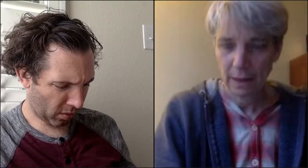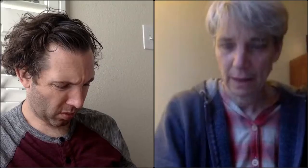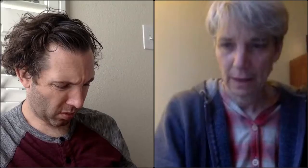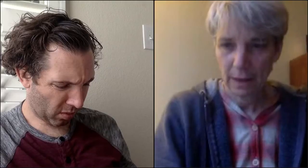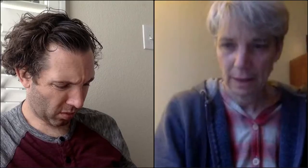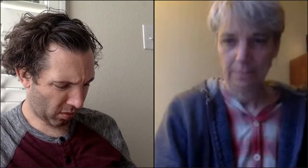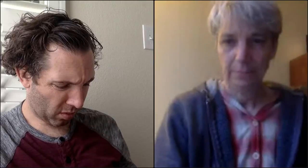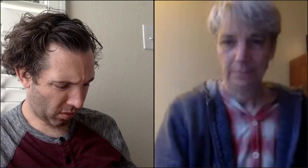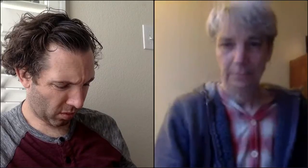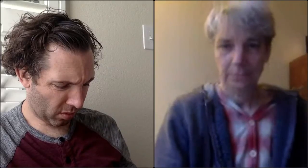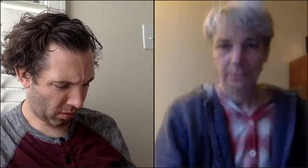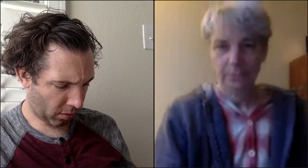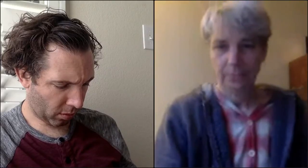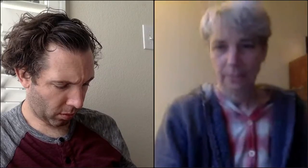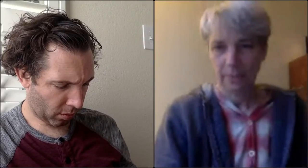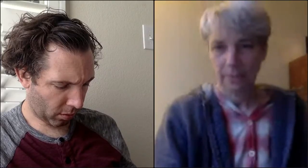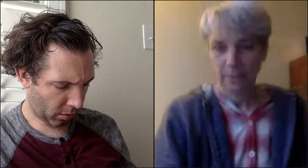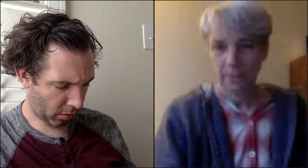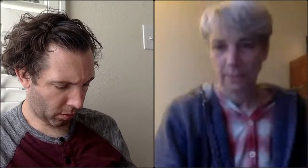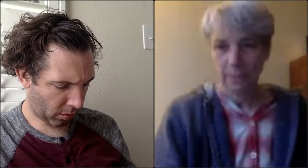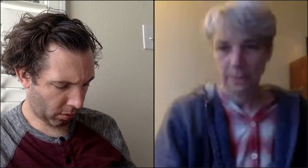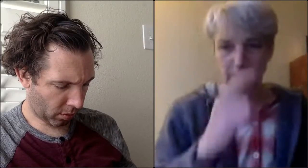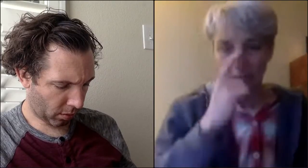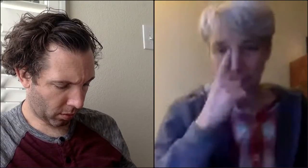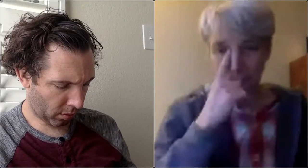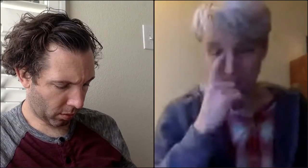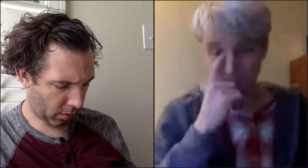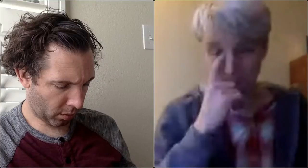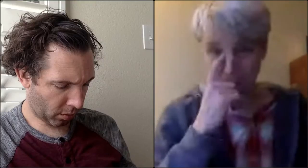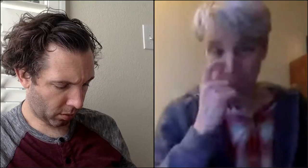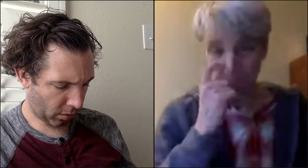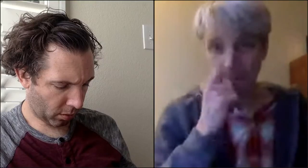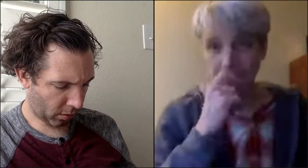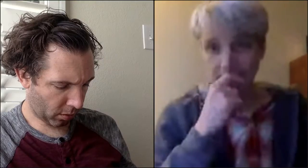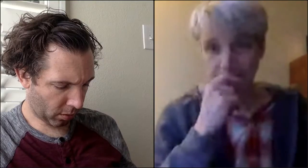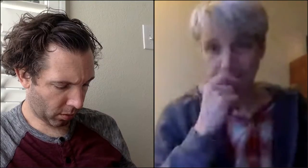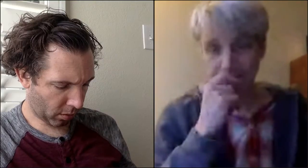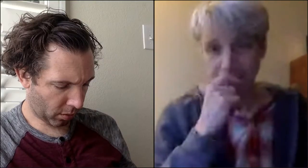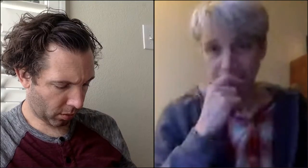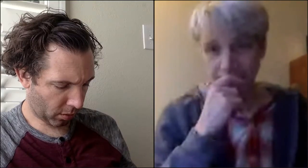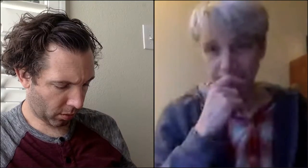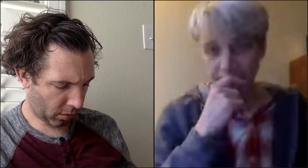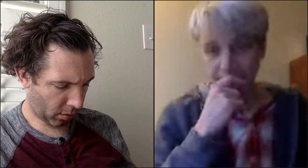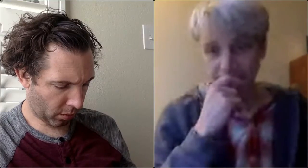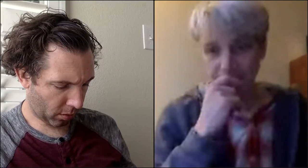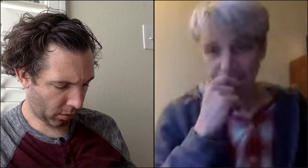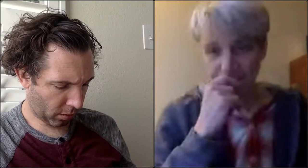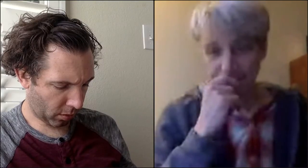first for that, so I'm gonna bring Lisa on screen. Is that okay, Lisa or Chris? Lisa looked very nice yesterday, so